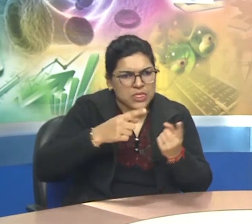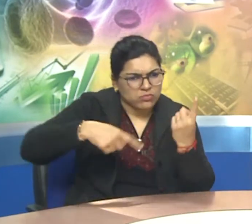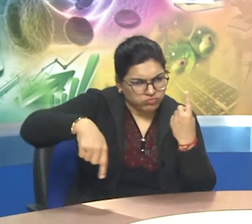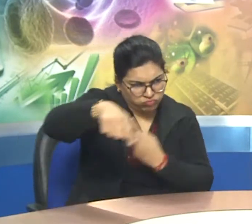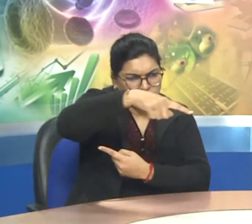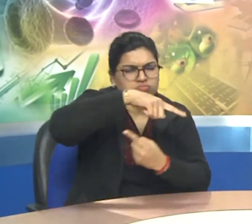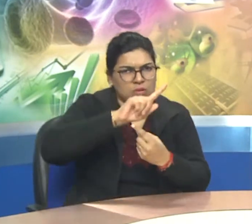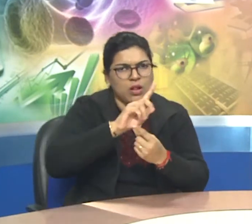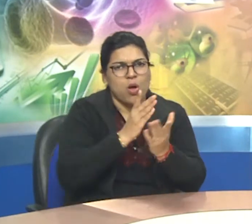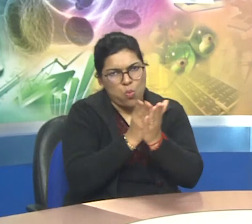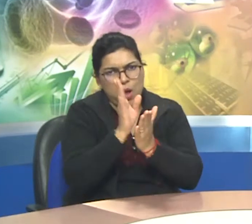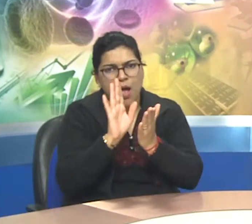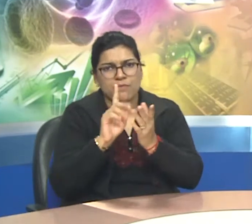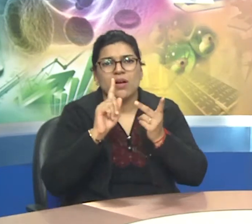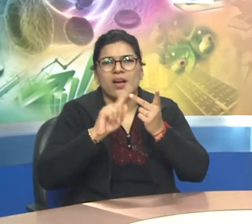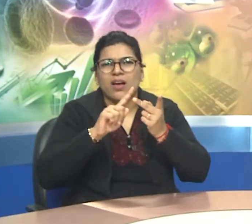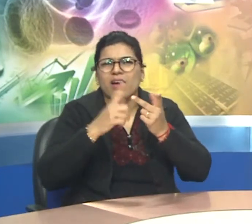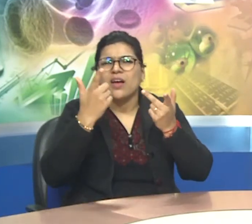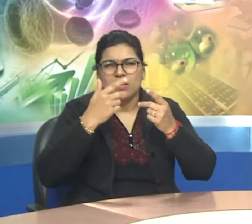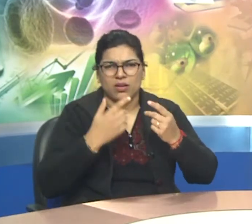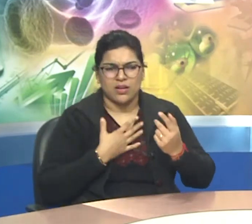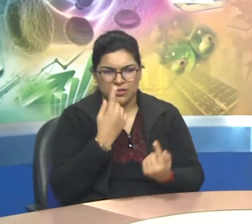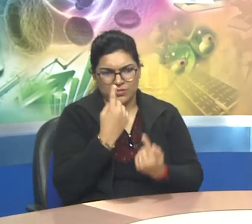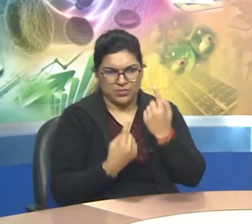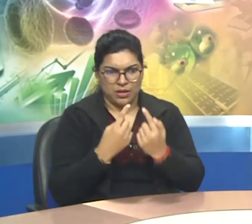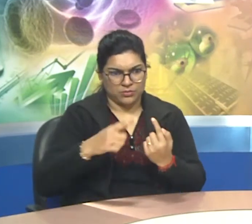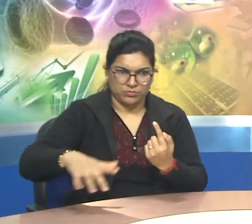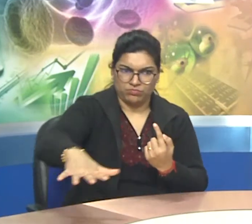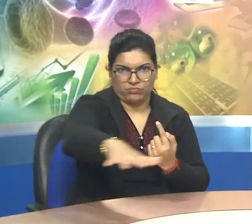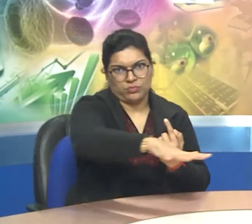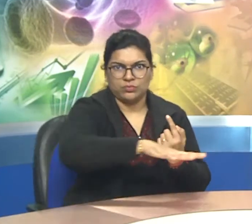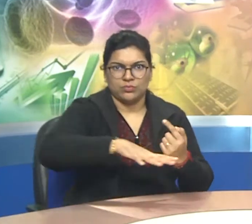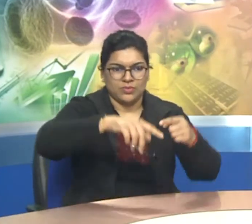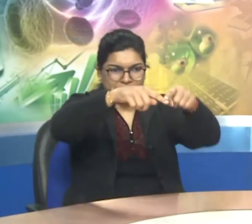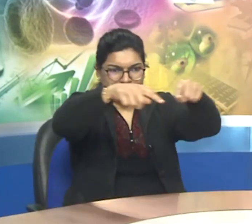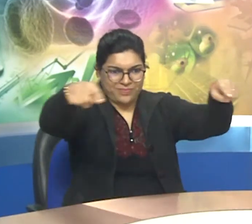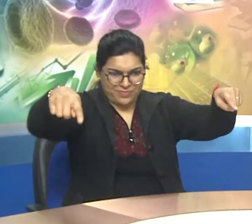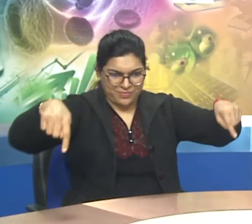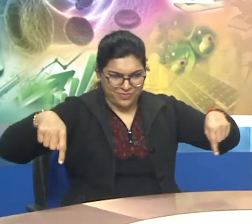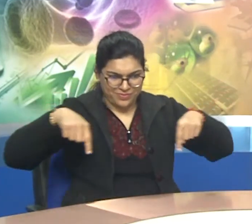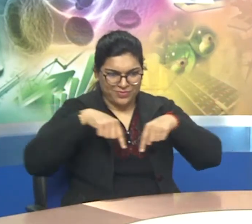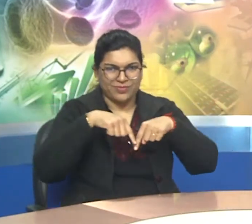A mixture of plastic waste can be recycled into plastic timber